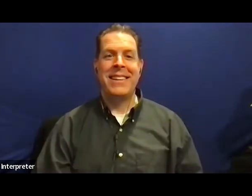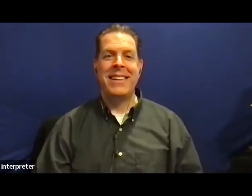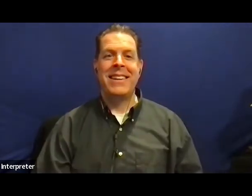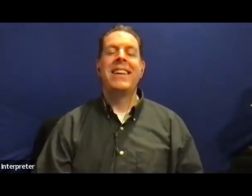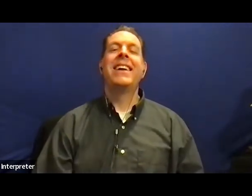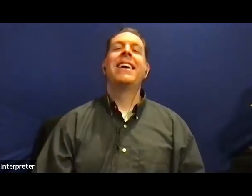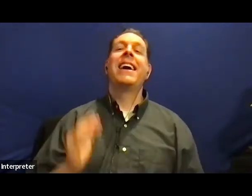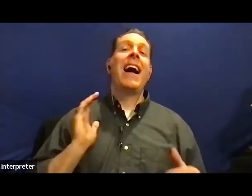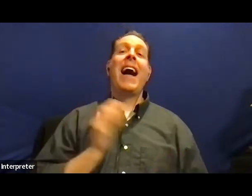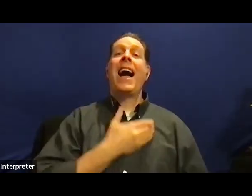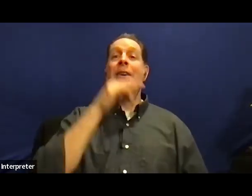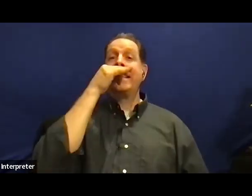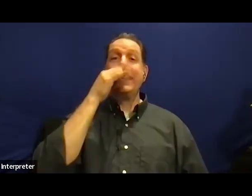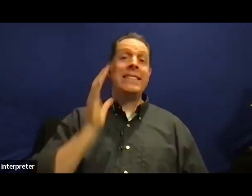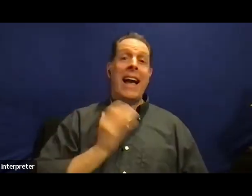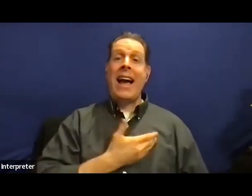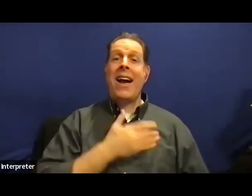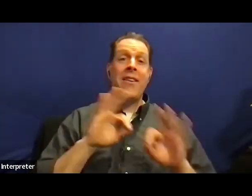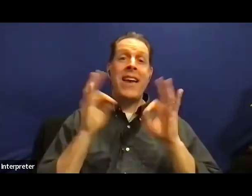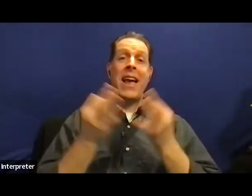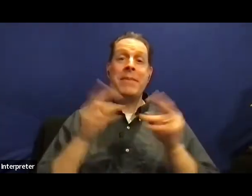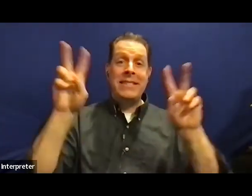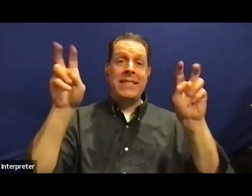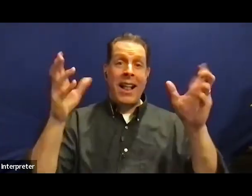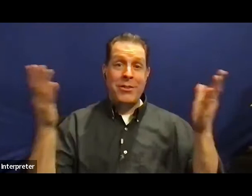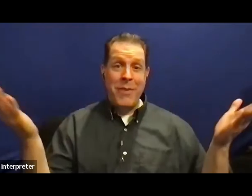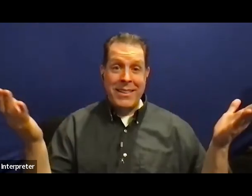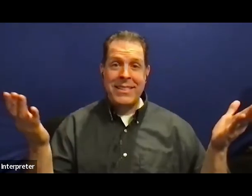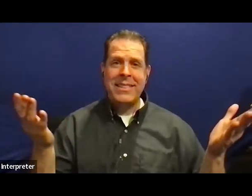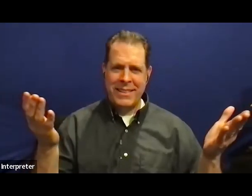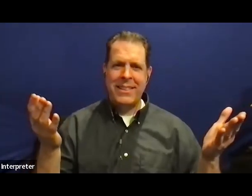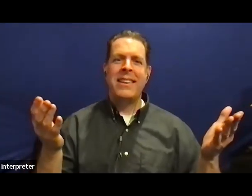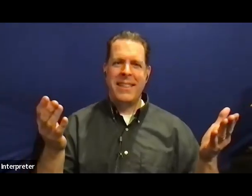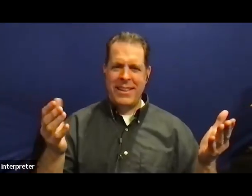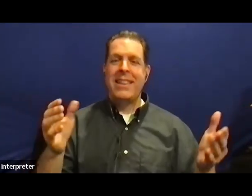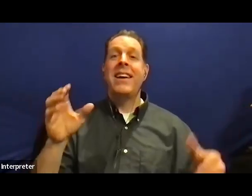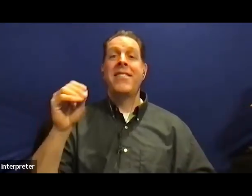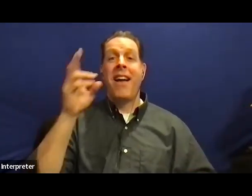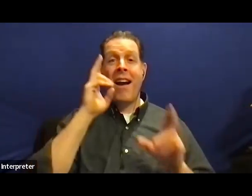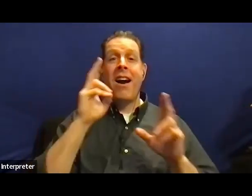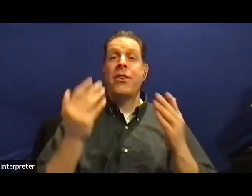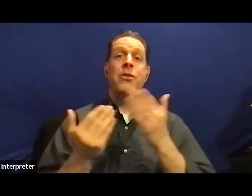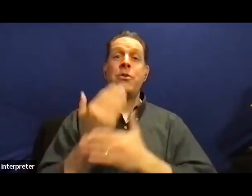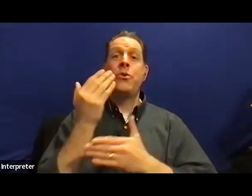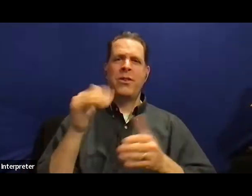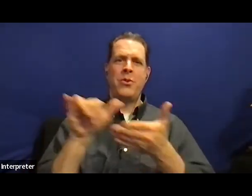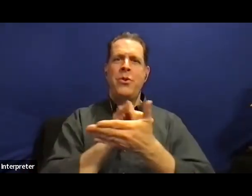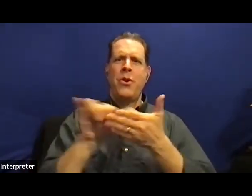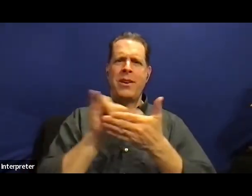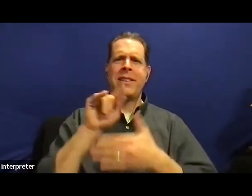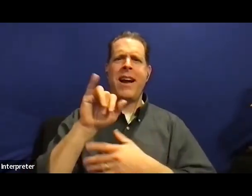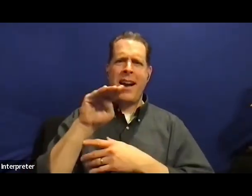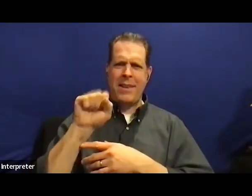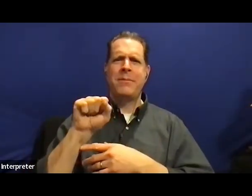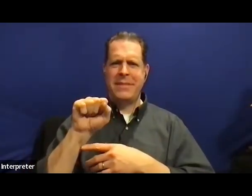And our kids and families title is a Caldecott Honor, a New York Times Editor Choice,